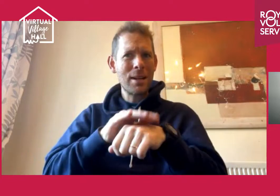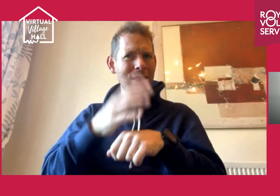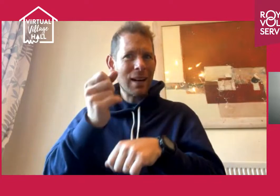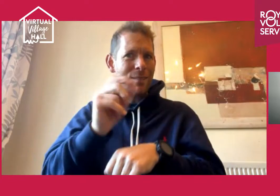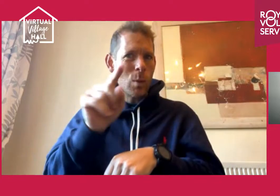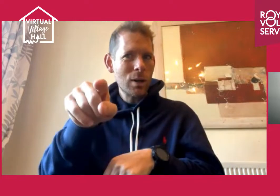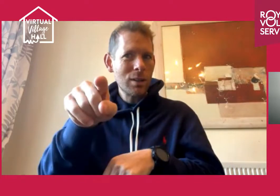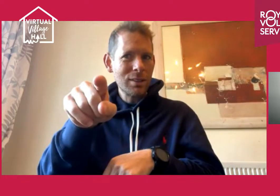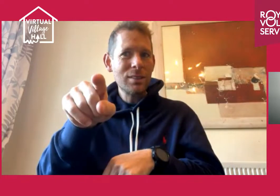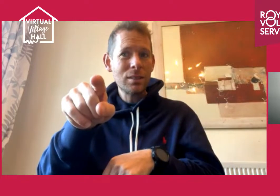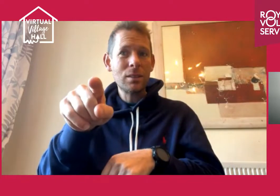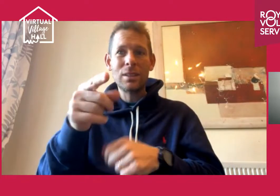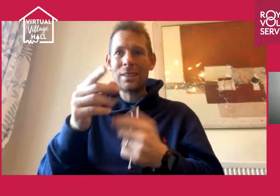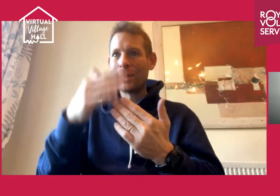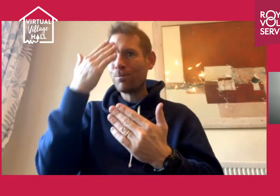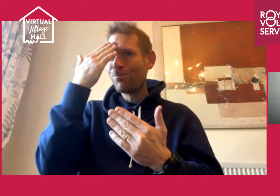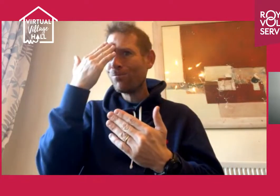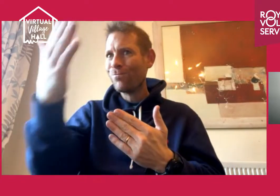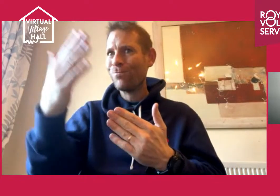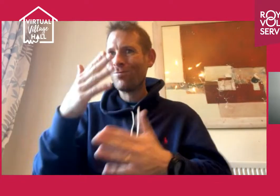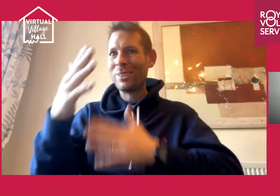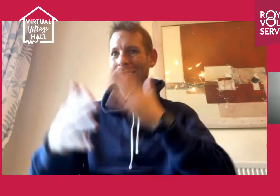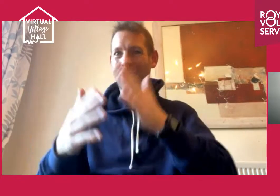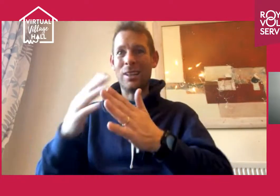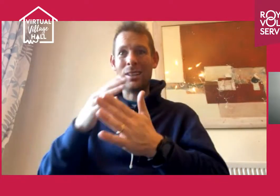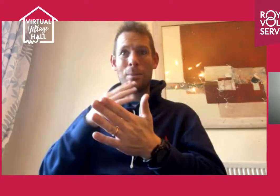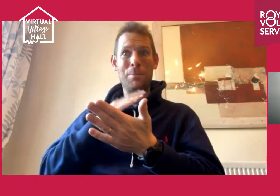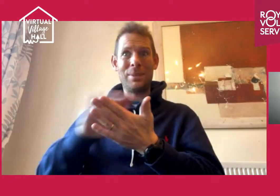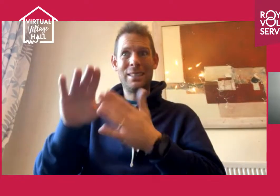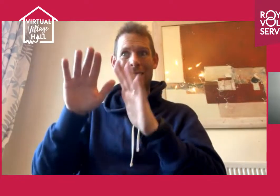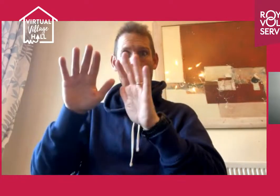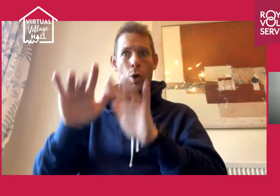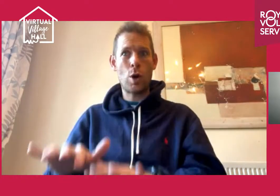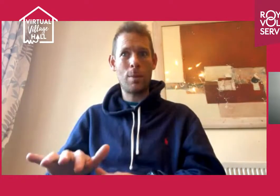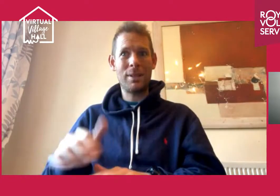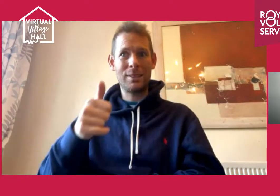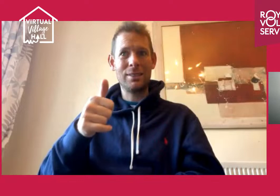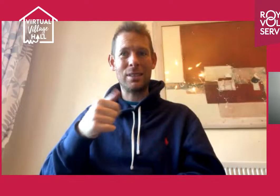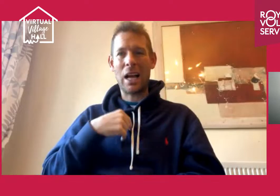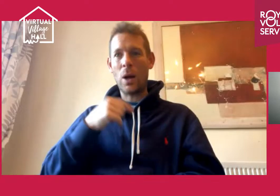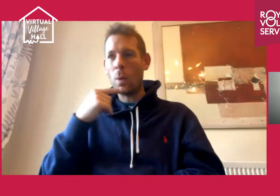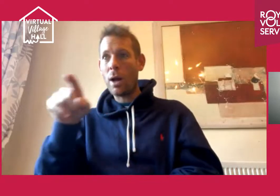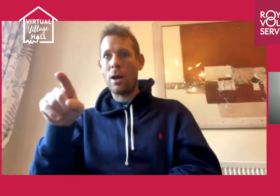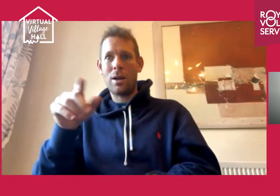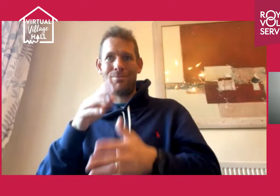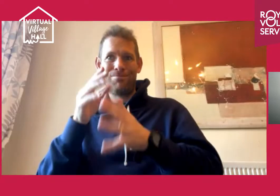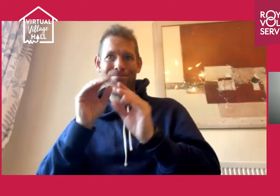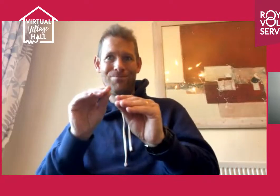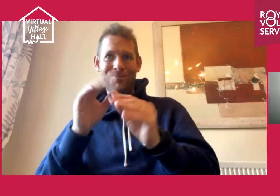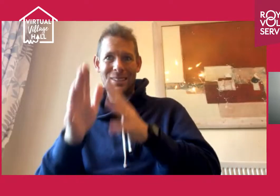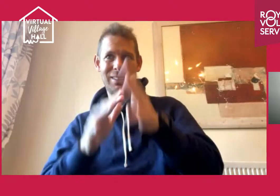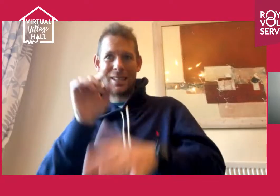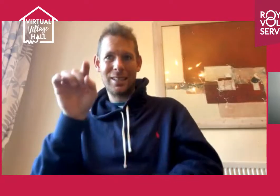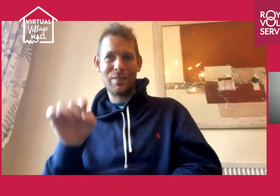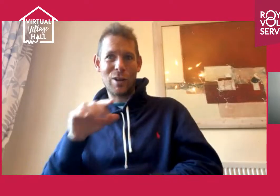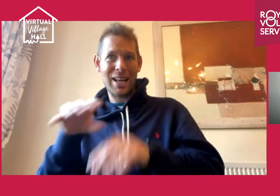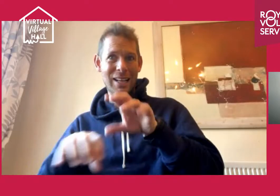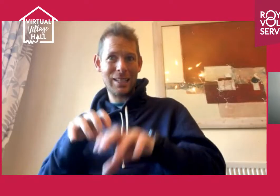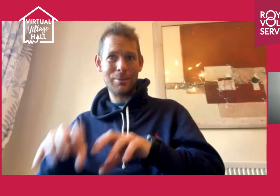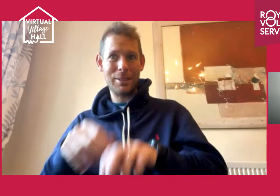If you want to tell me what pets you have and you're not sure what the sign is, please use the comments box and then I can give you the sign of your pet.